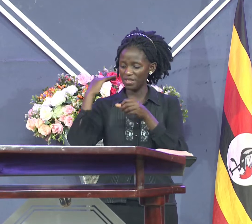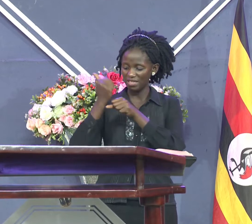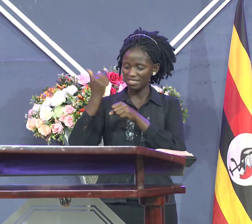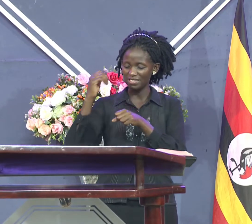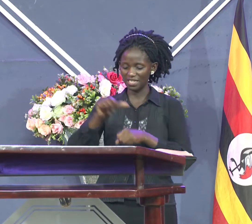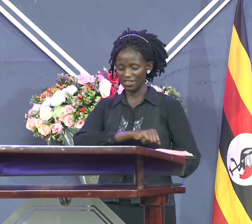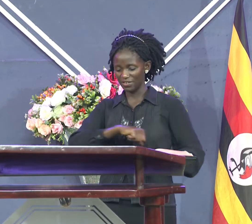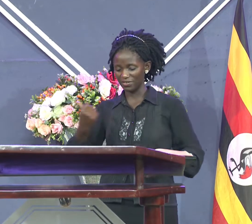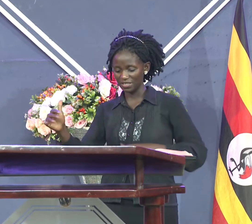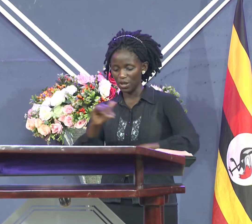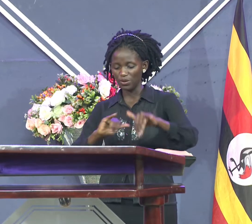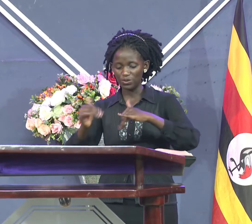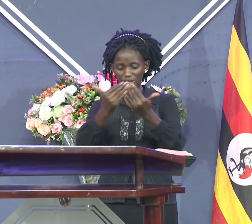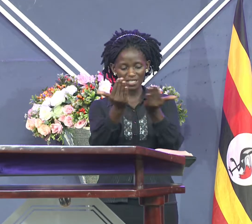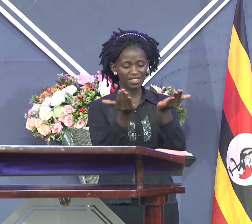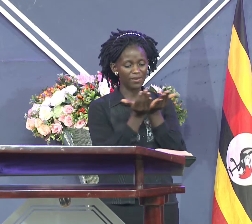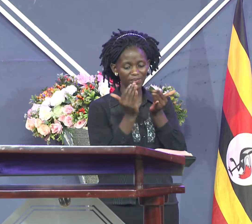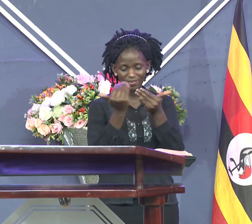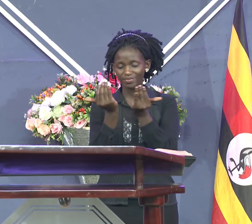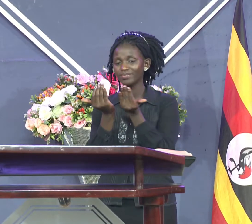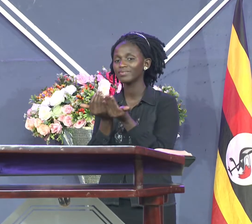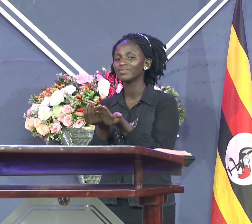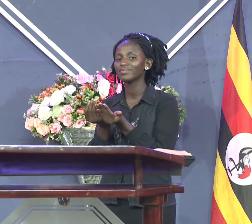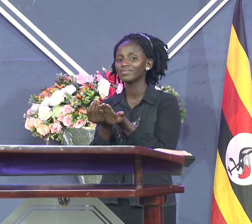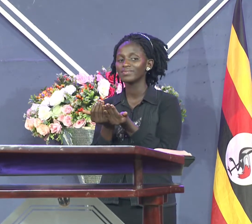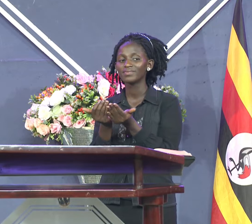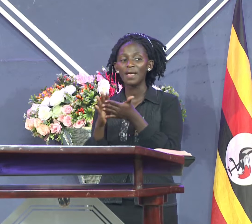However much my siblings would refuse to do domestic